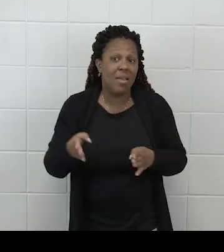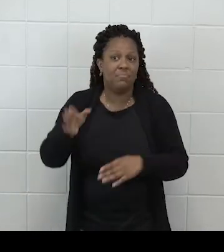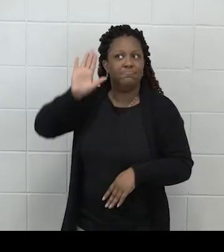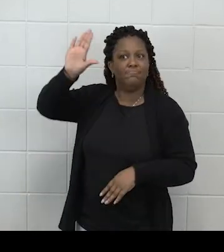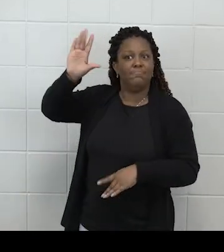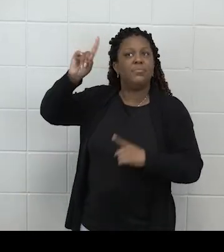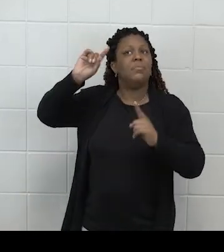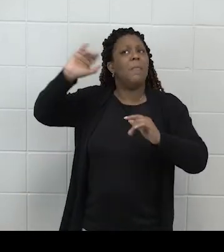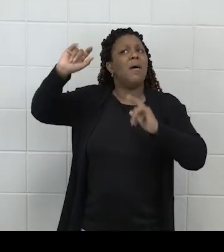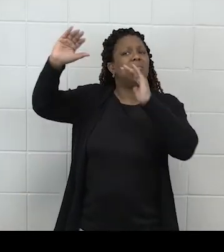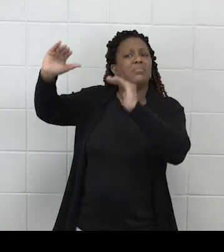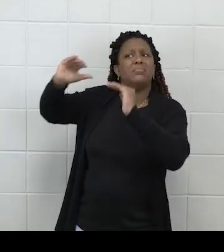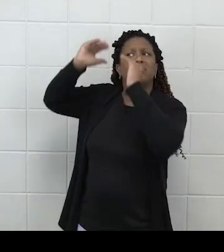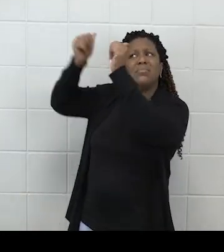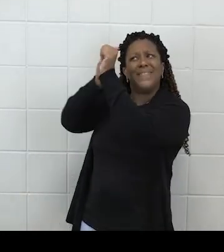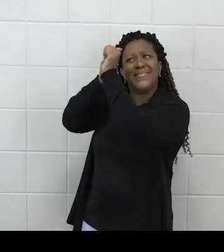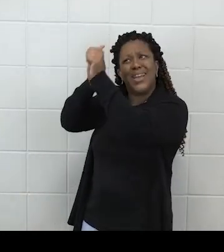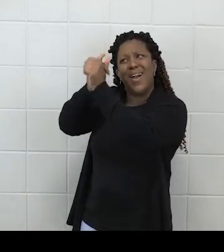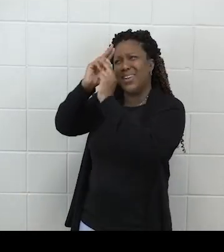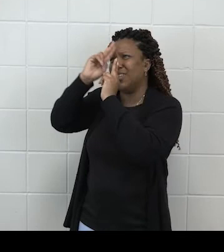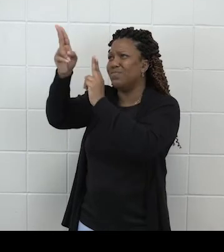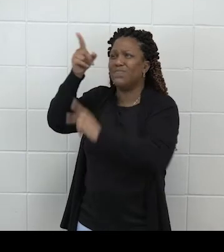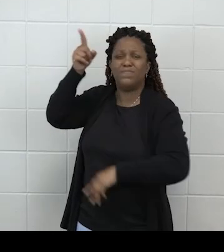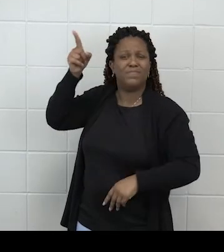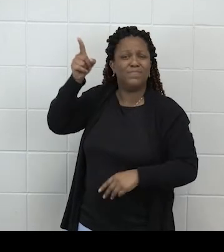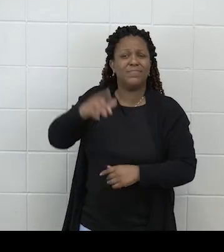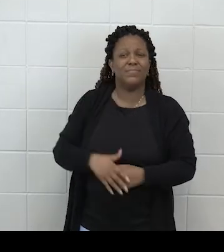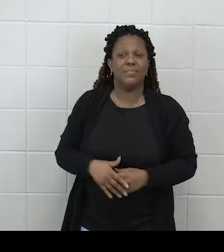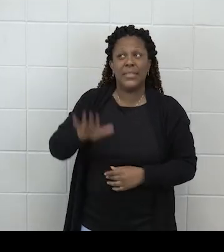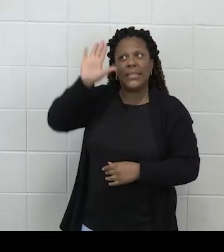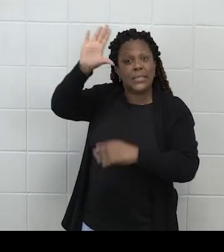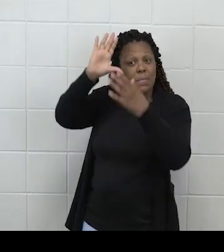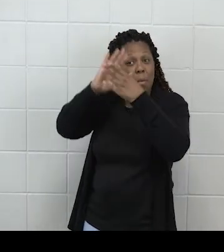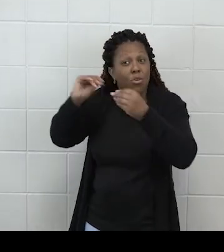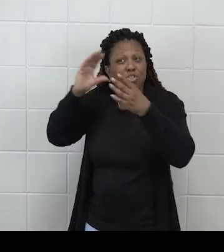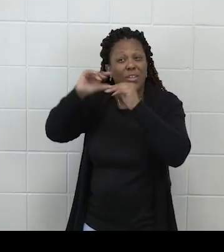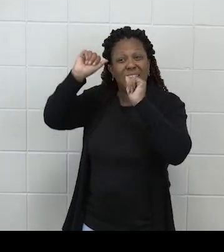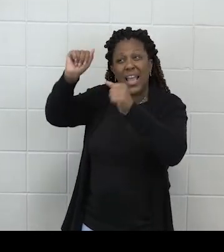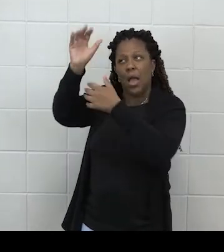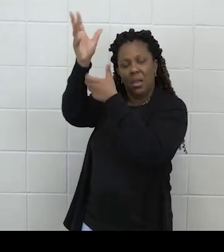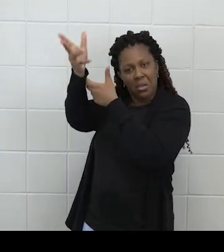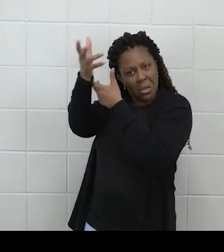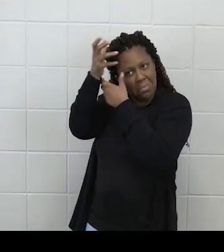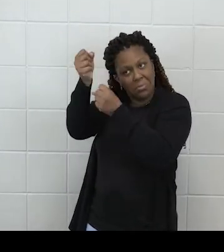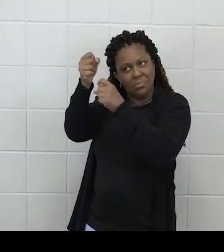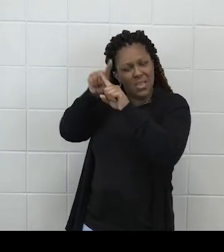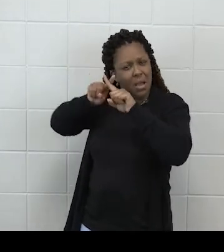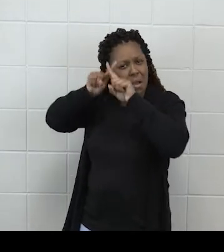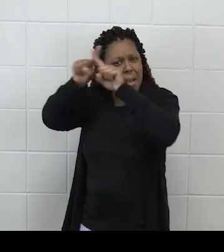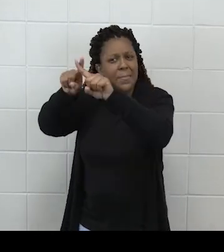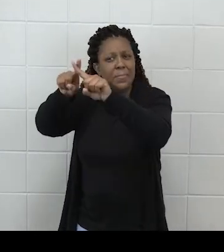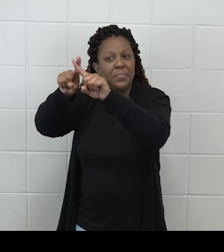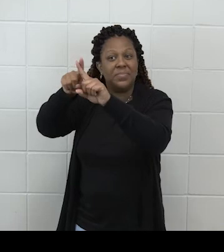Believing is both trusting his words and reliable, that they are reliable, and relying on him for the power to